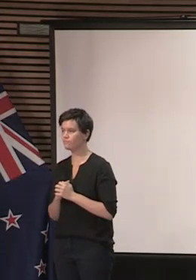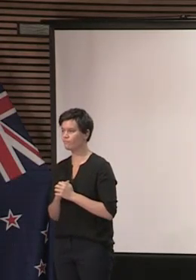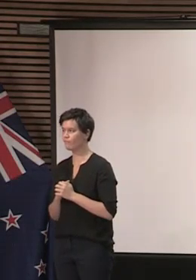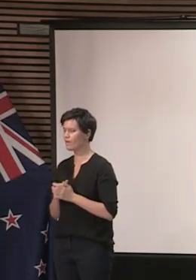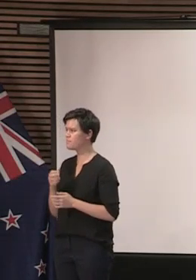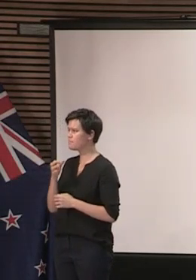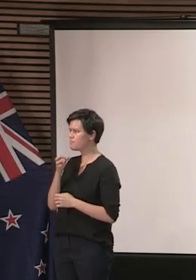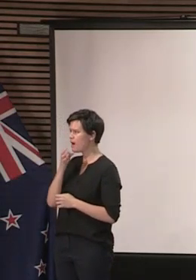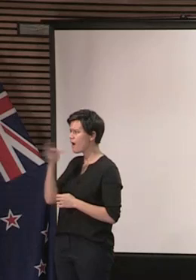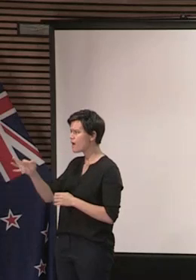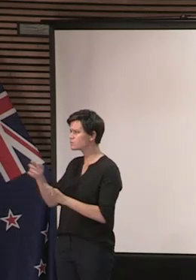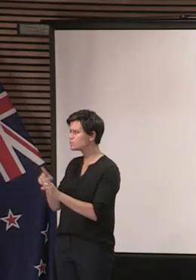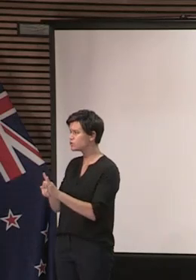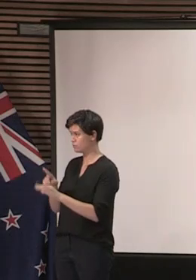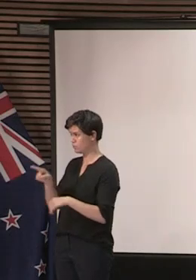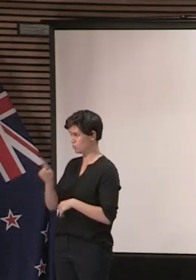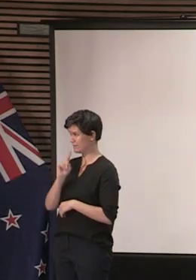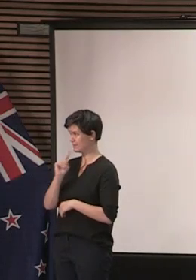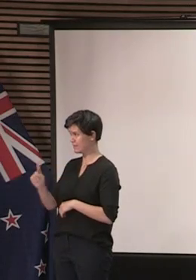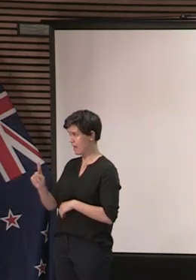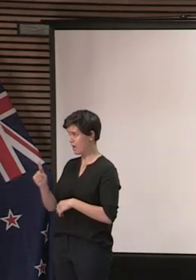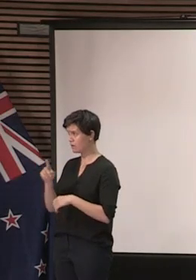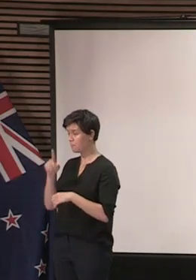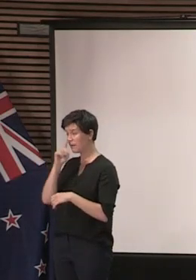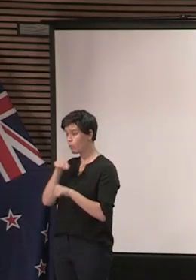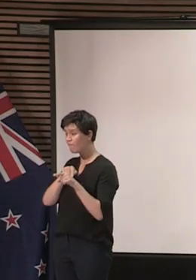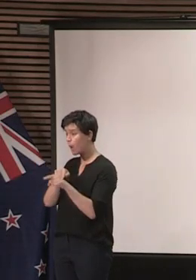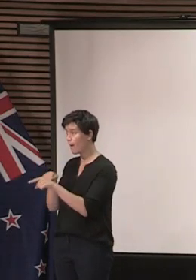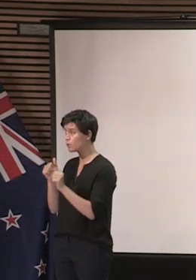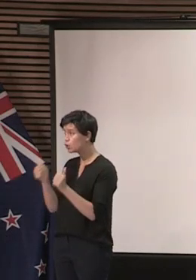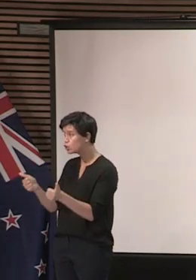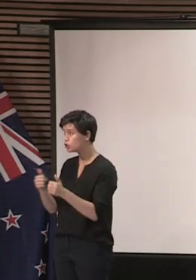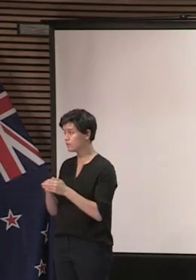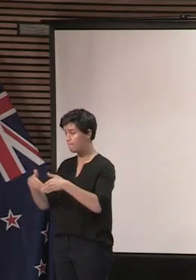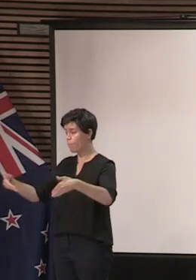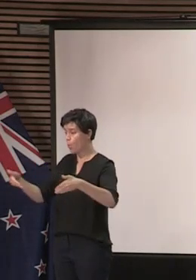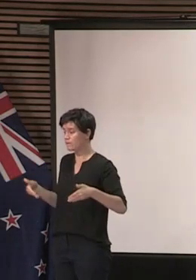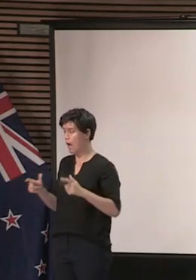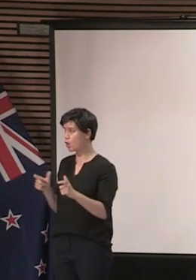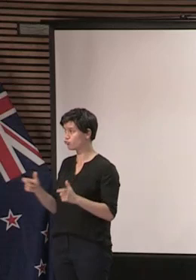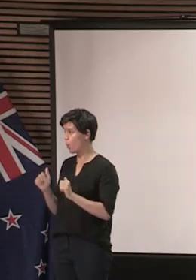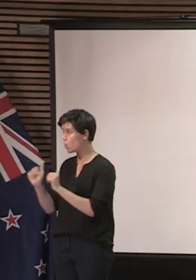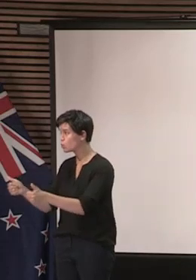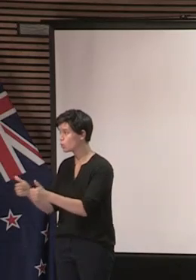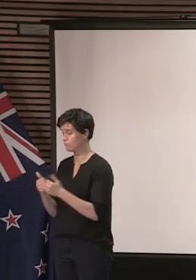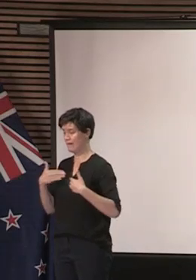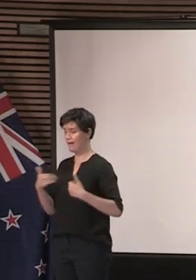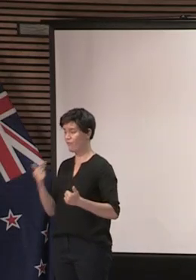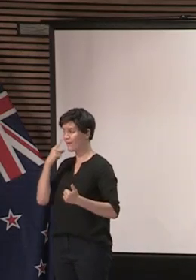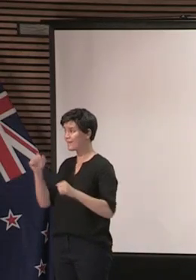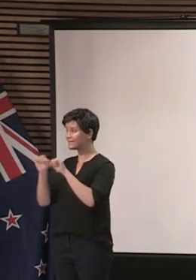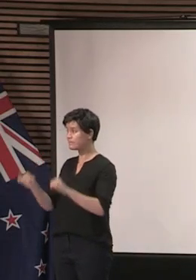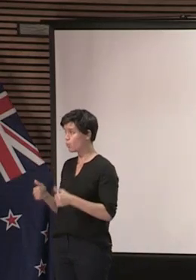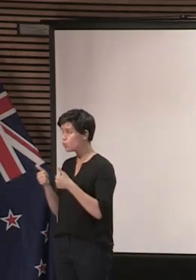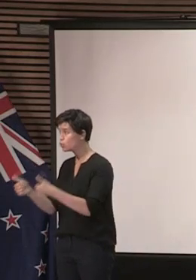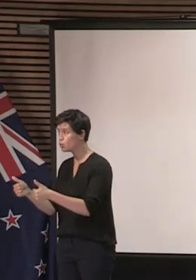our tracking and tracing is good, that our controls at the border are good, and that our health system is coping. So is that all 4